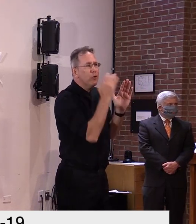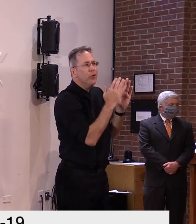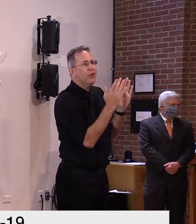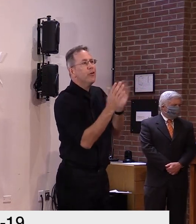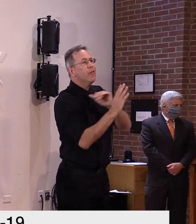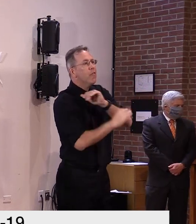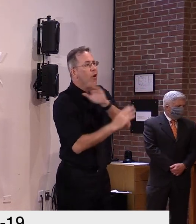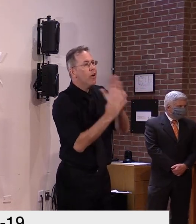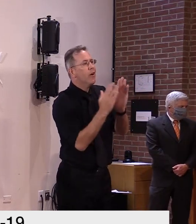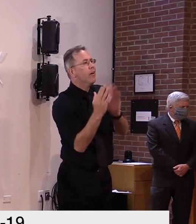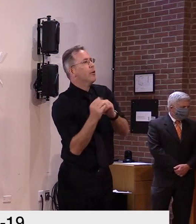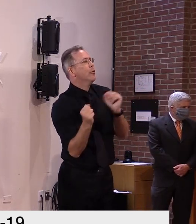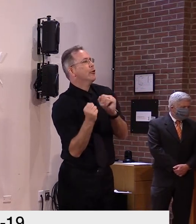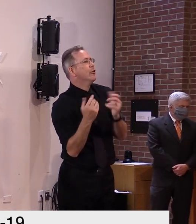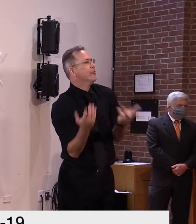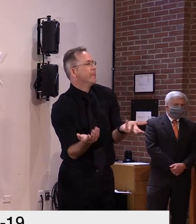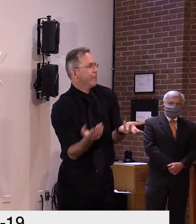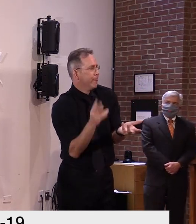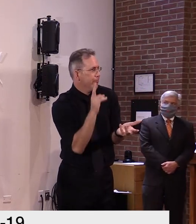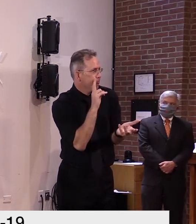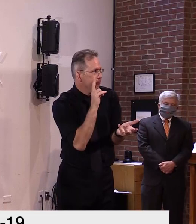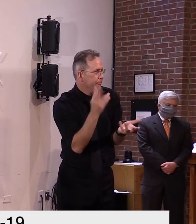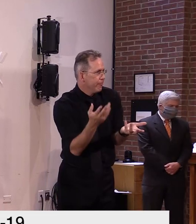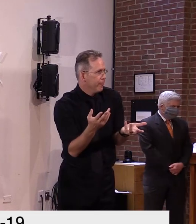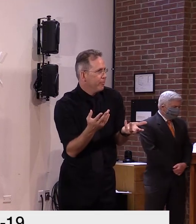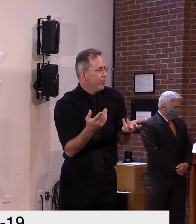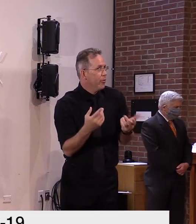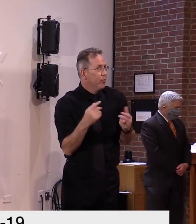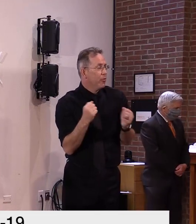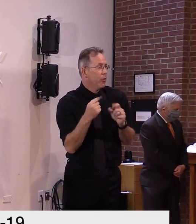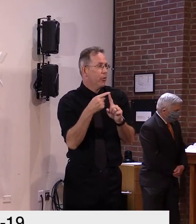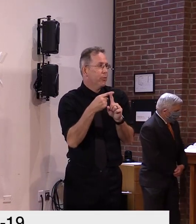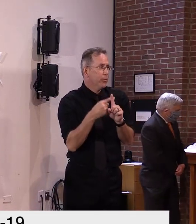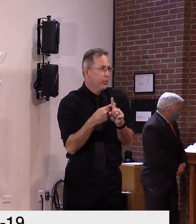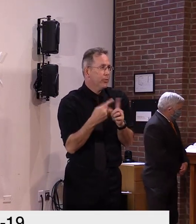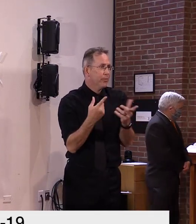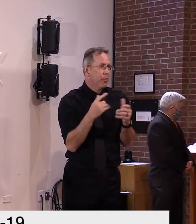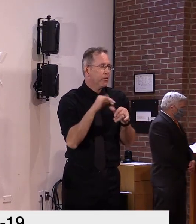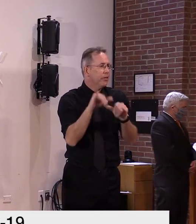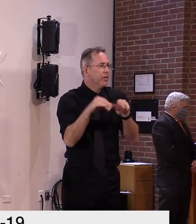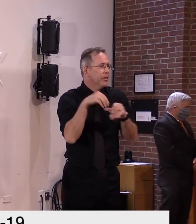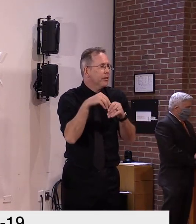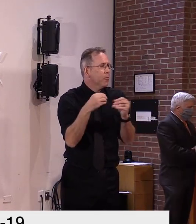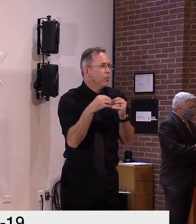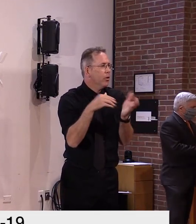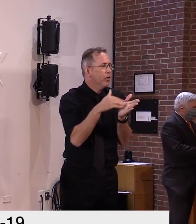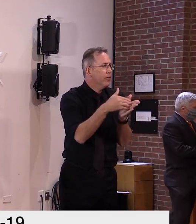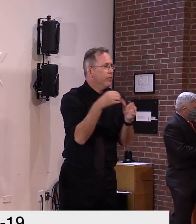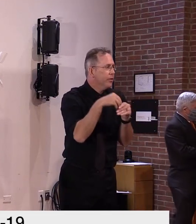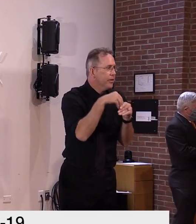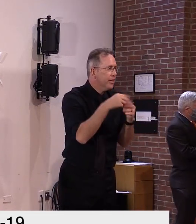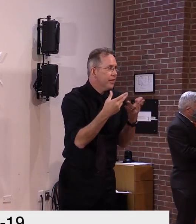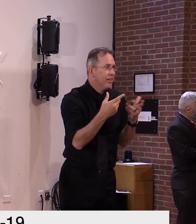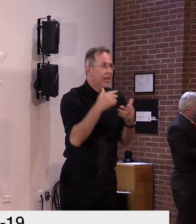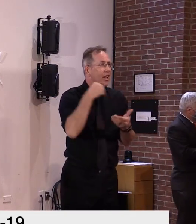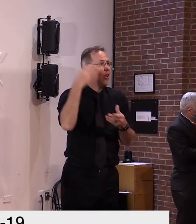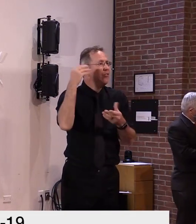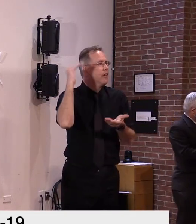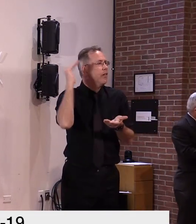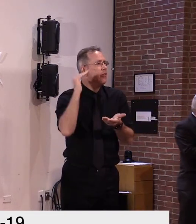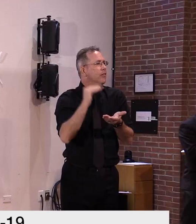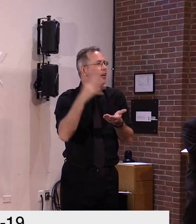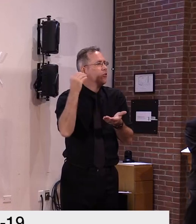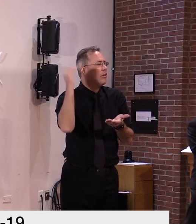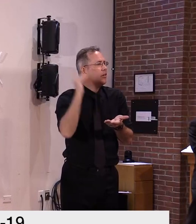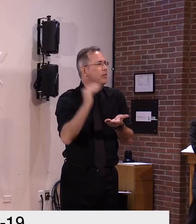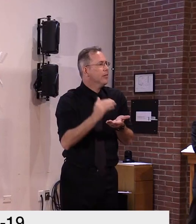does get colder in Vermont and people are less likely to be doing the things outdoors that they do now. So